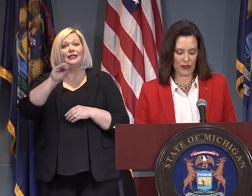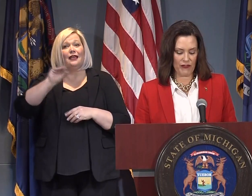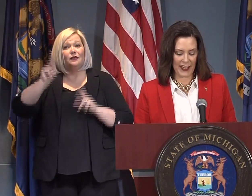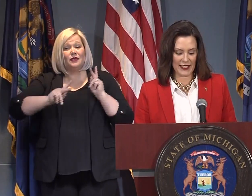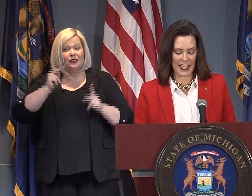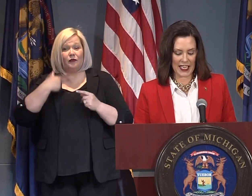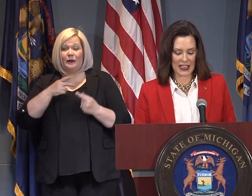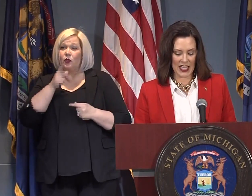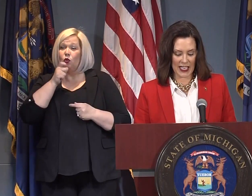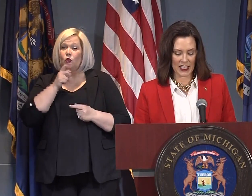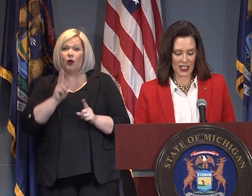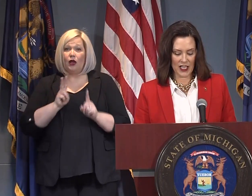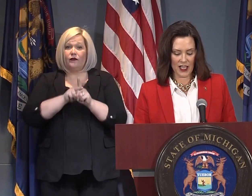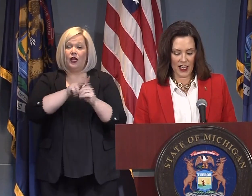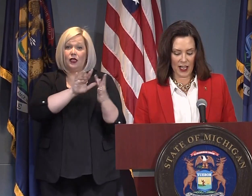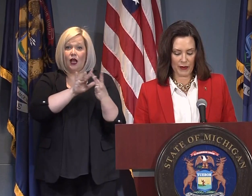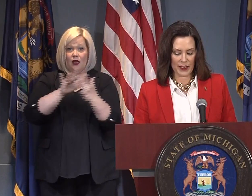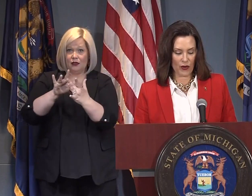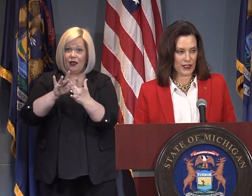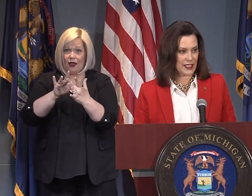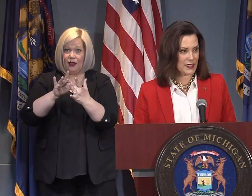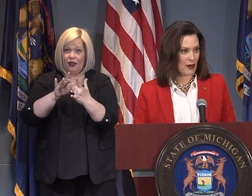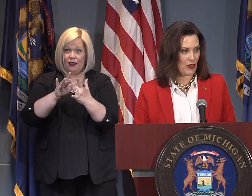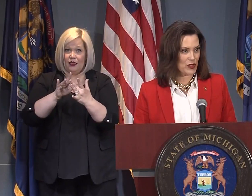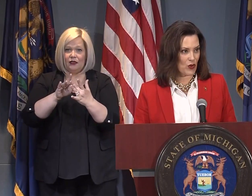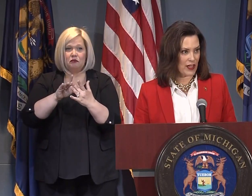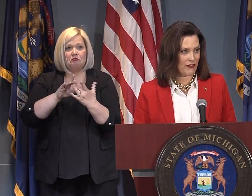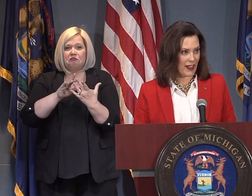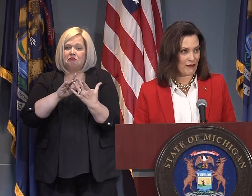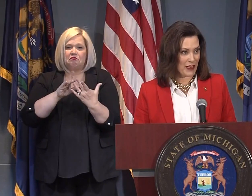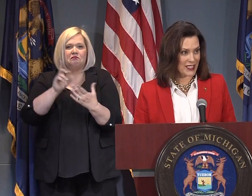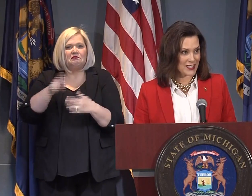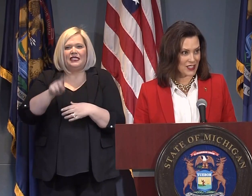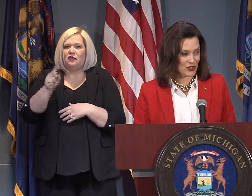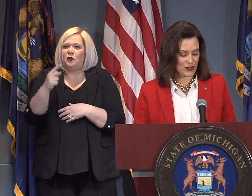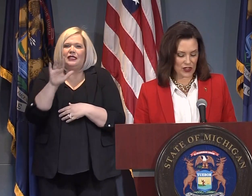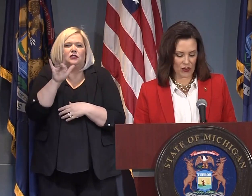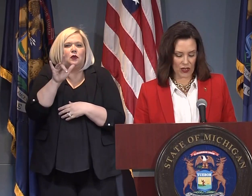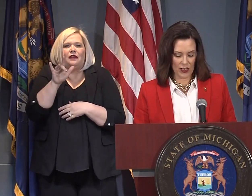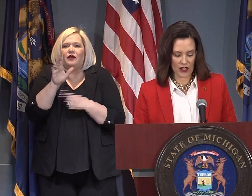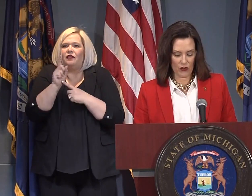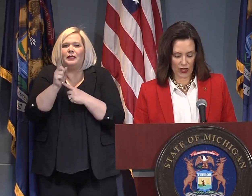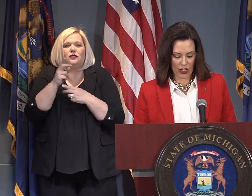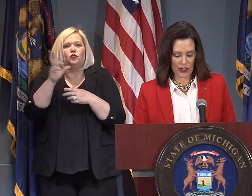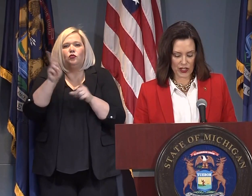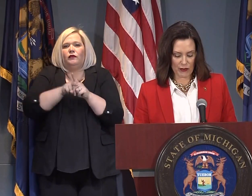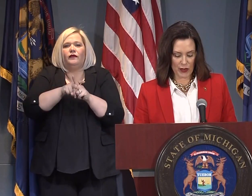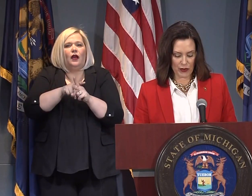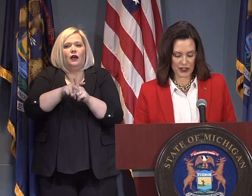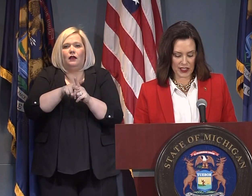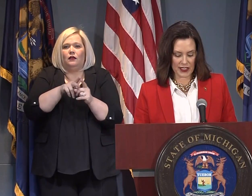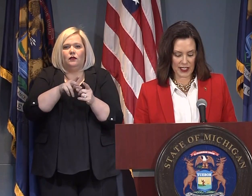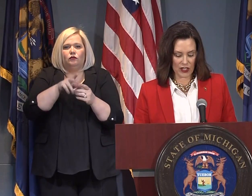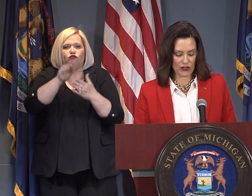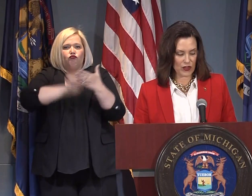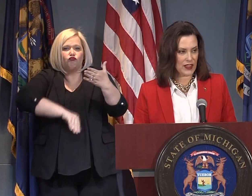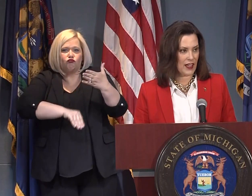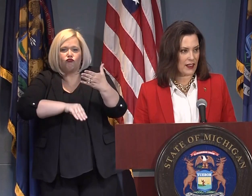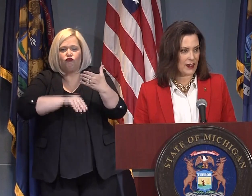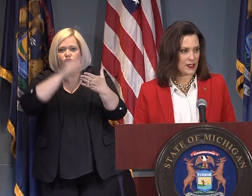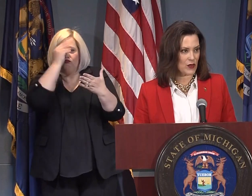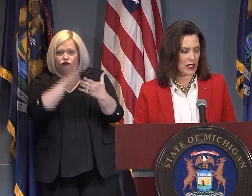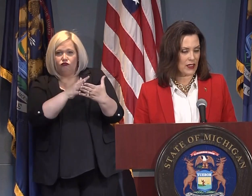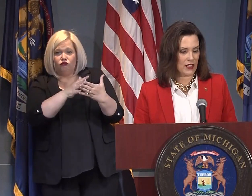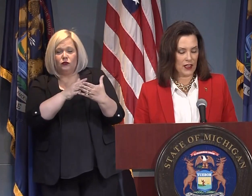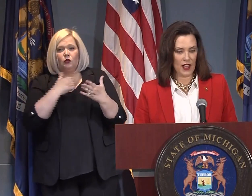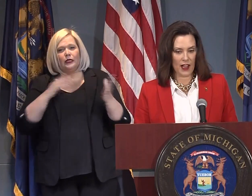of people filing online. It only takes about 25 minutes to do so. We're encouraging people to continue doing that,